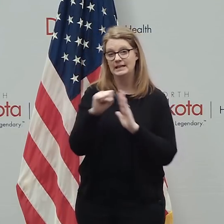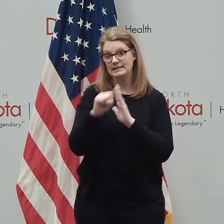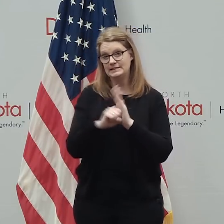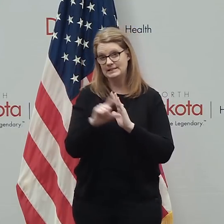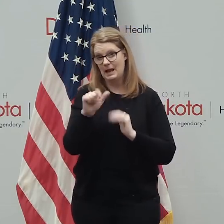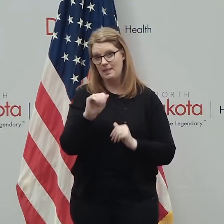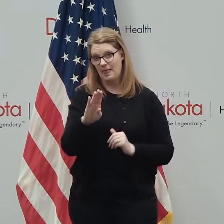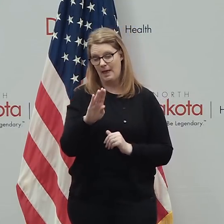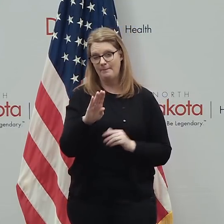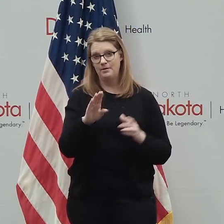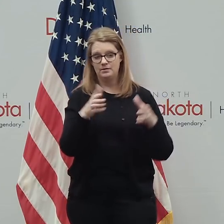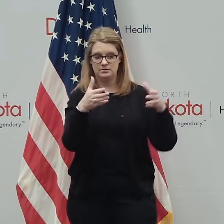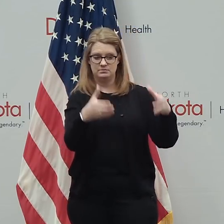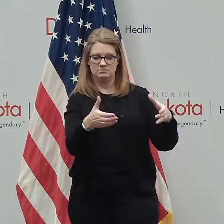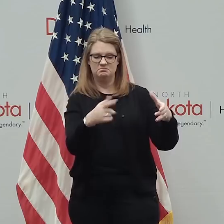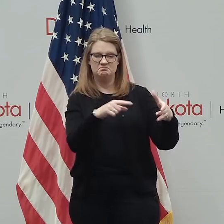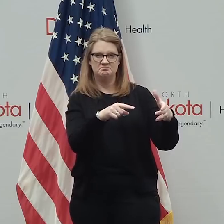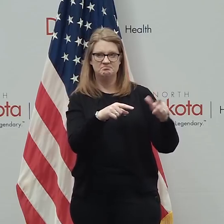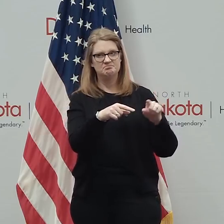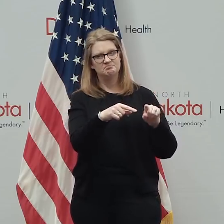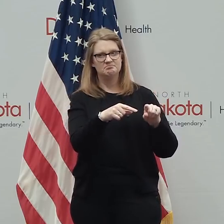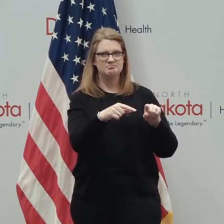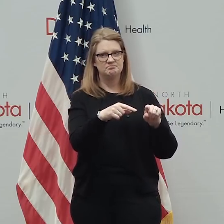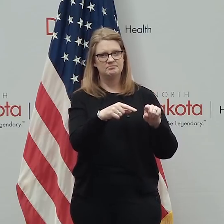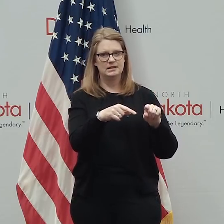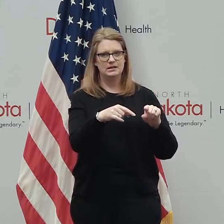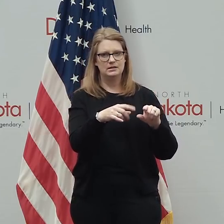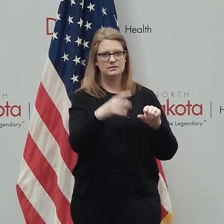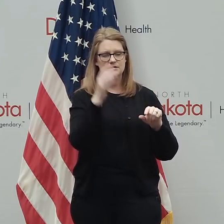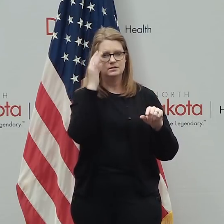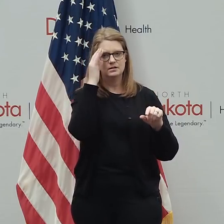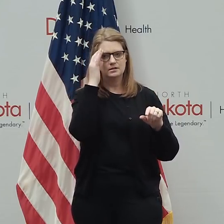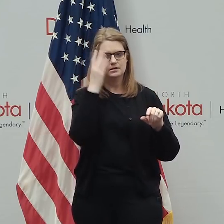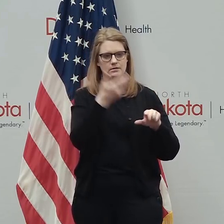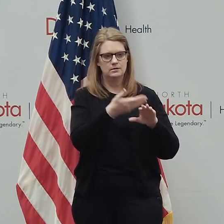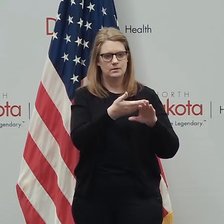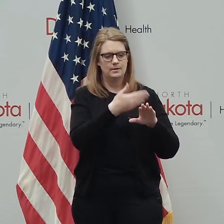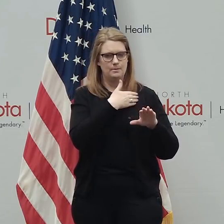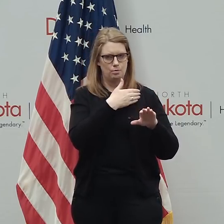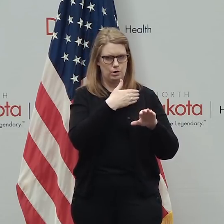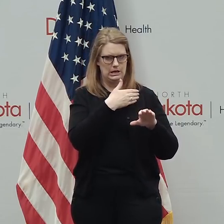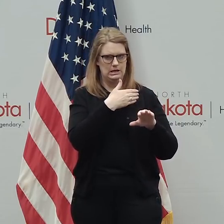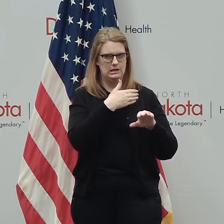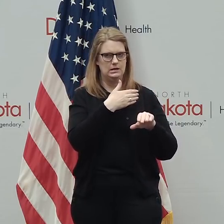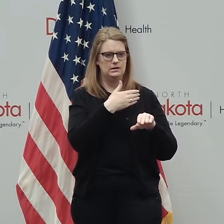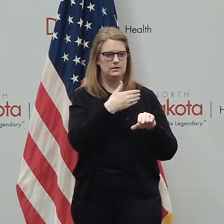alone, which did typically even a big day in the pre